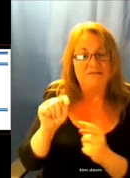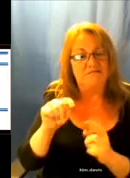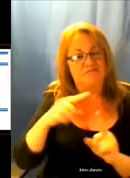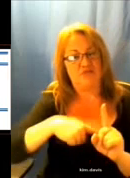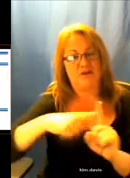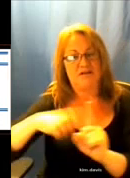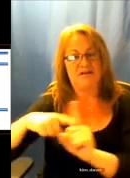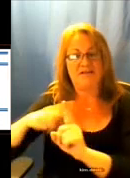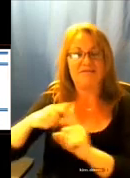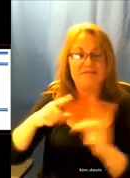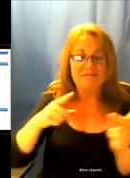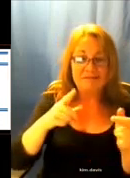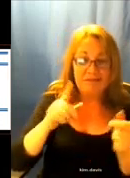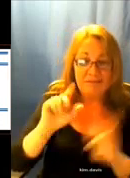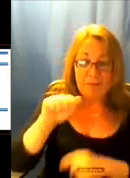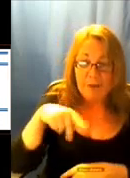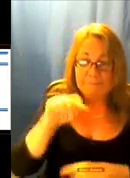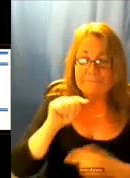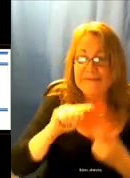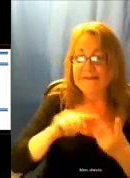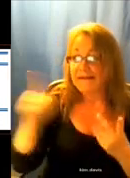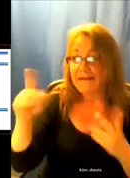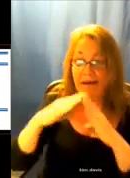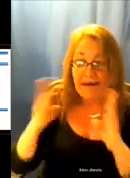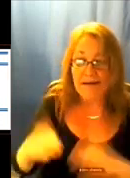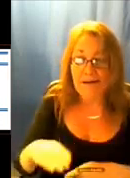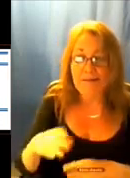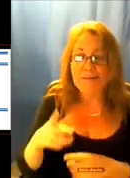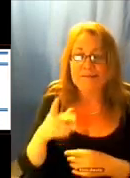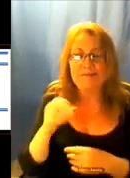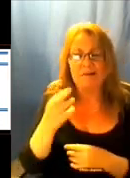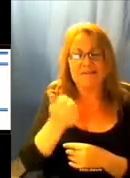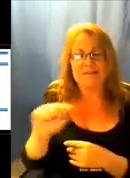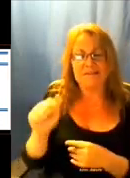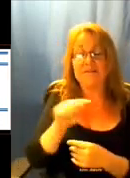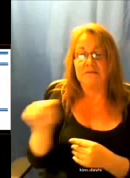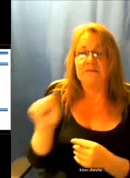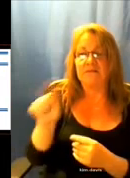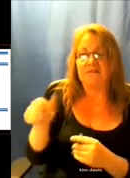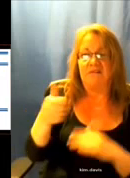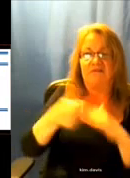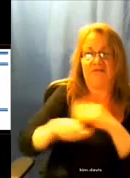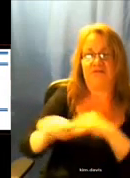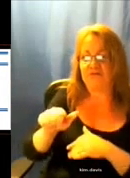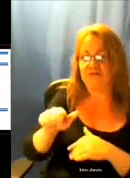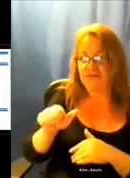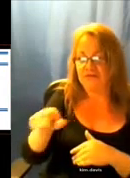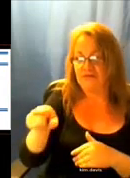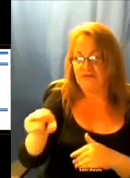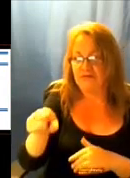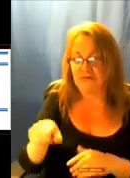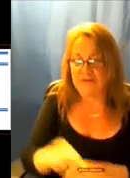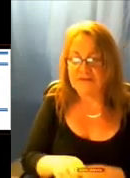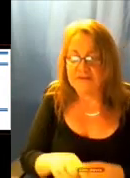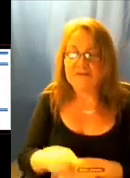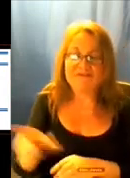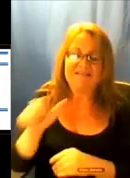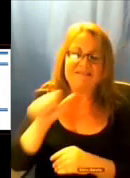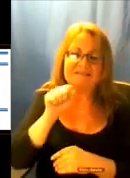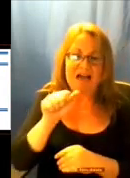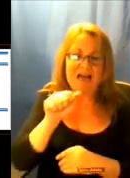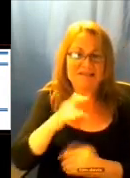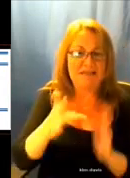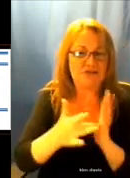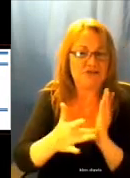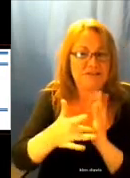In general, it says those who do rent, either an apartment, house, or any other